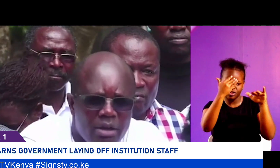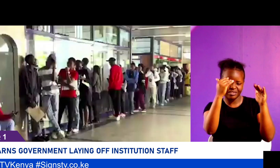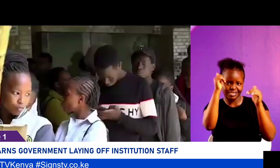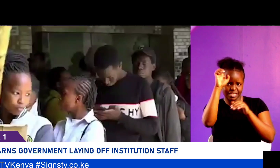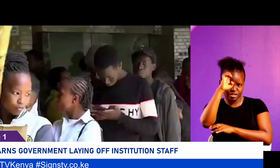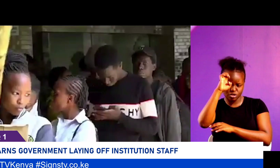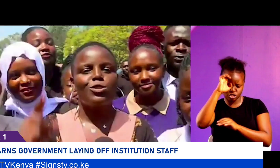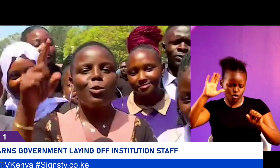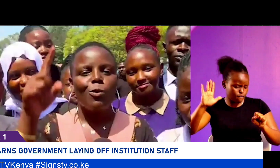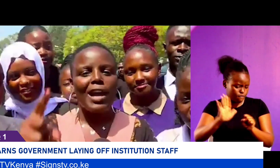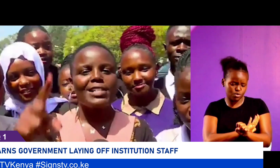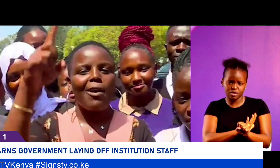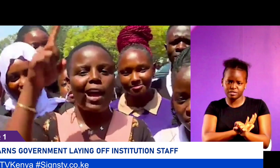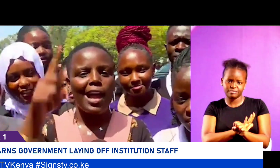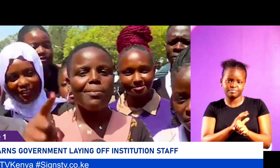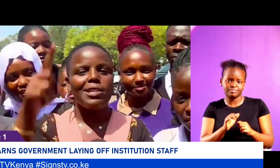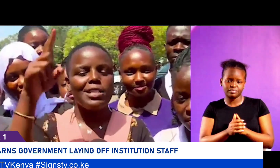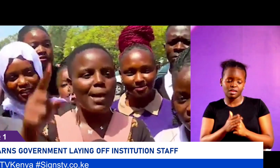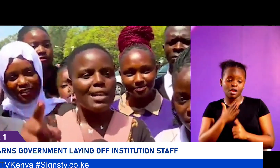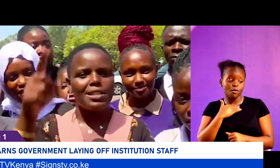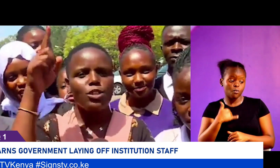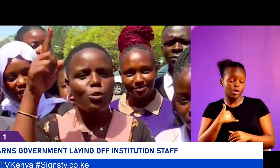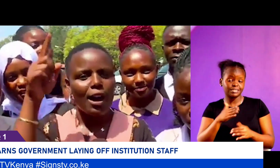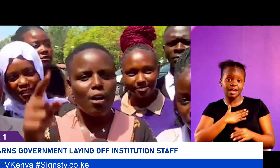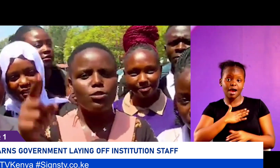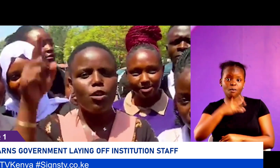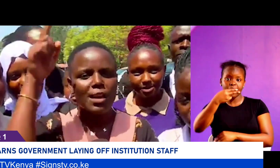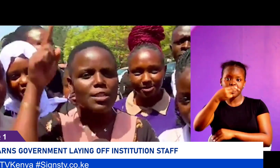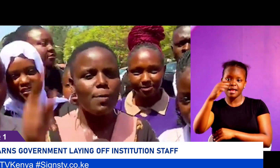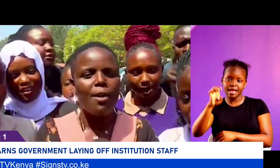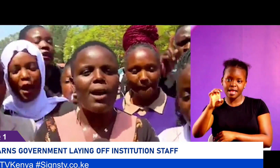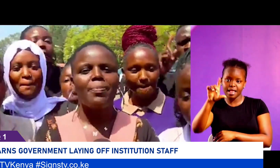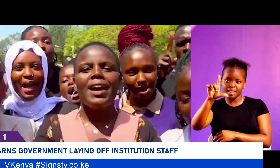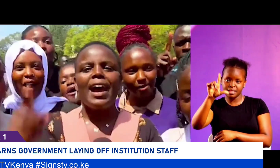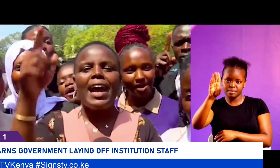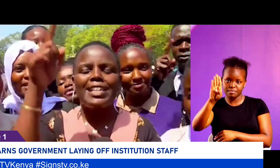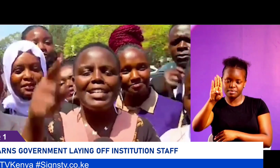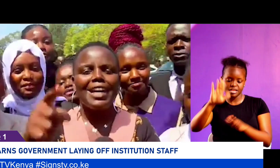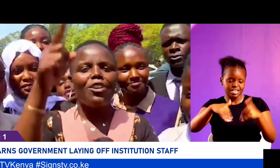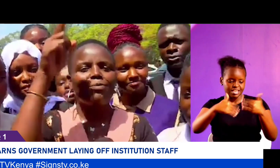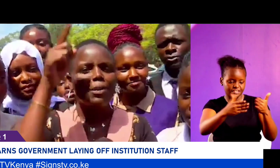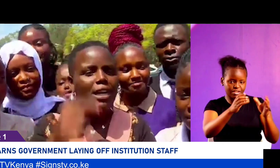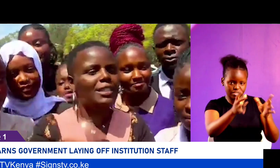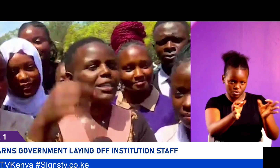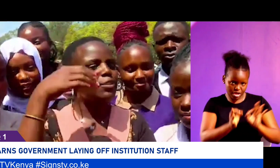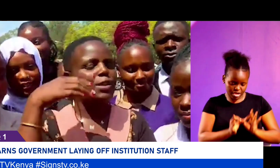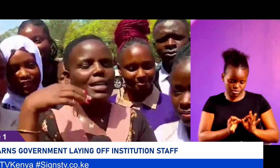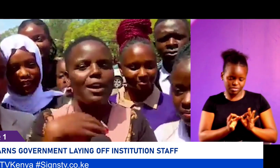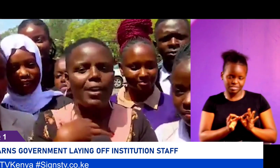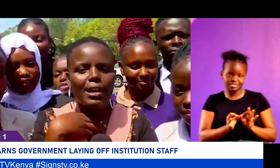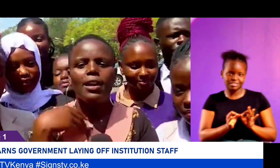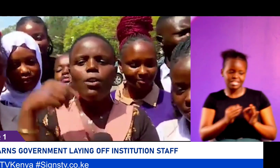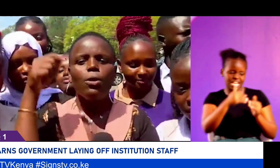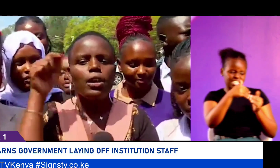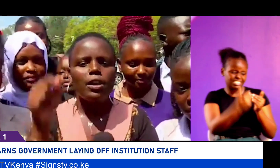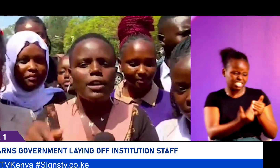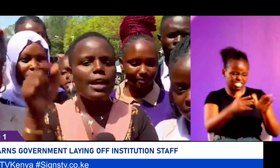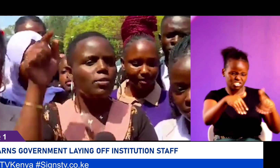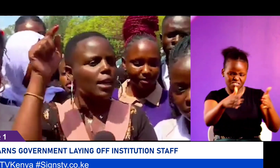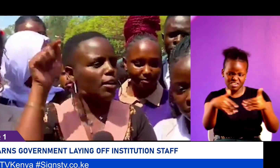We want to say that we want our help disbursed into accounts. Comrades, power. A church cannot be built, yet we are suffering. We will not and we